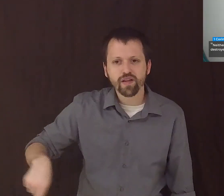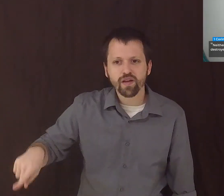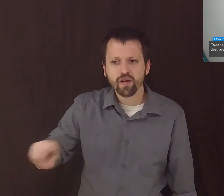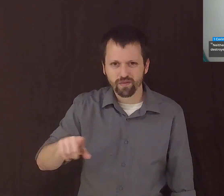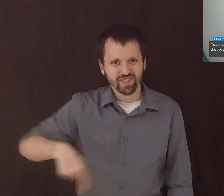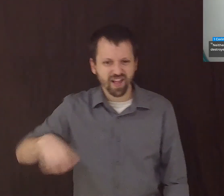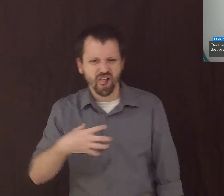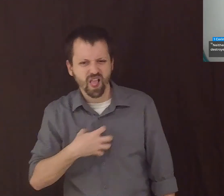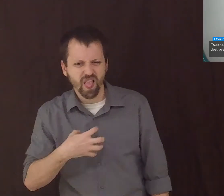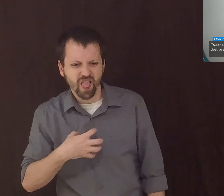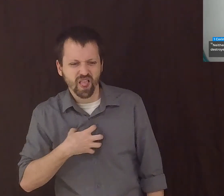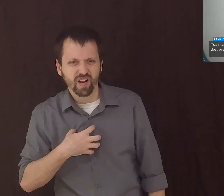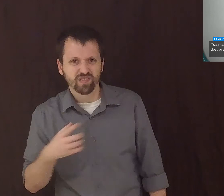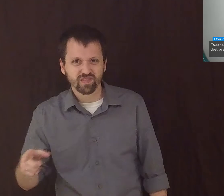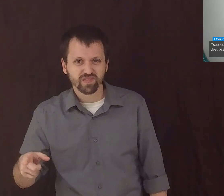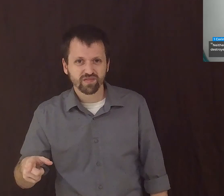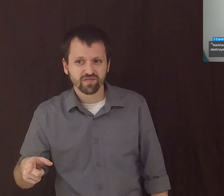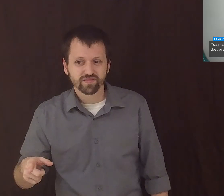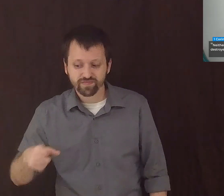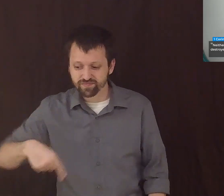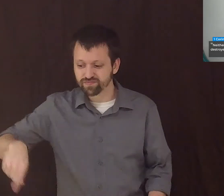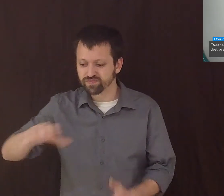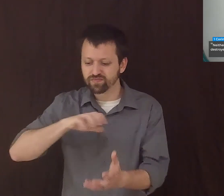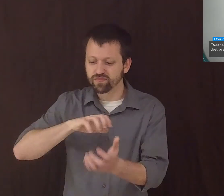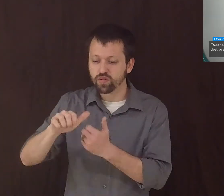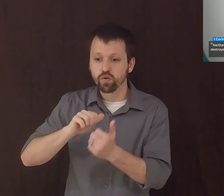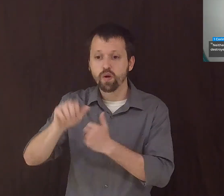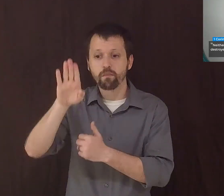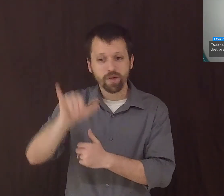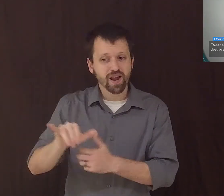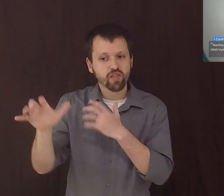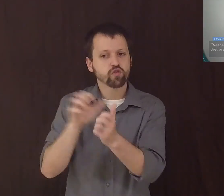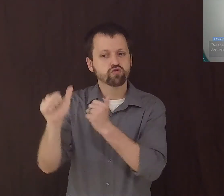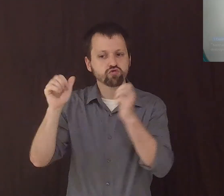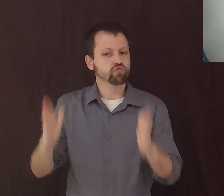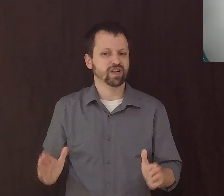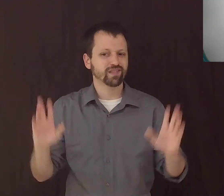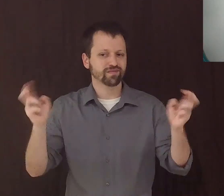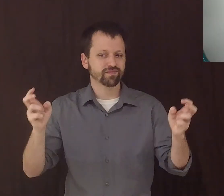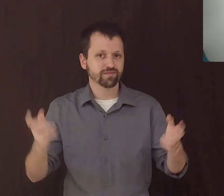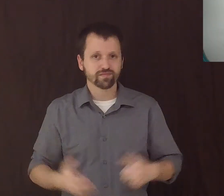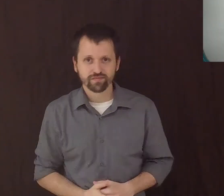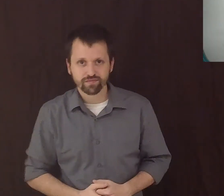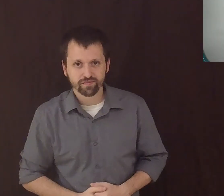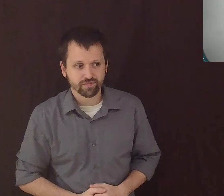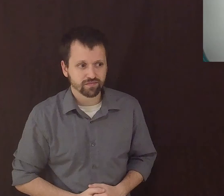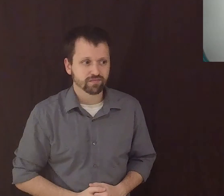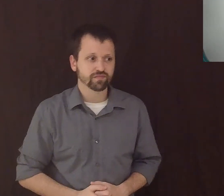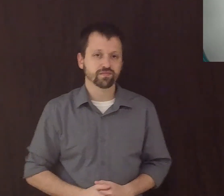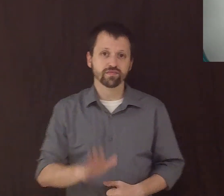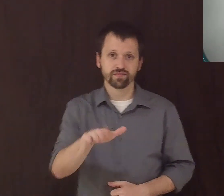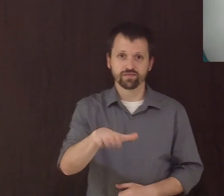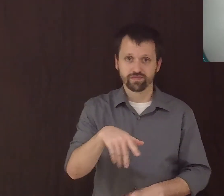murmured. They complained, right? And he said they were destroyed by the destroyer. During times